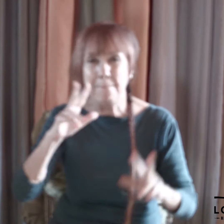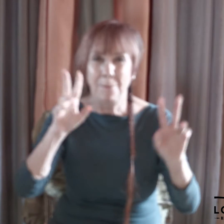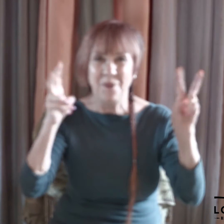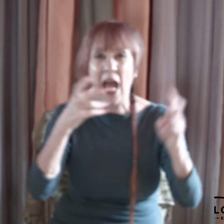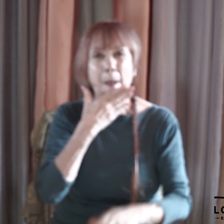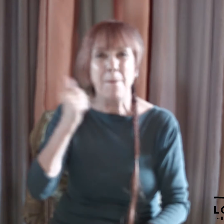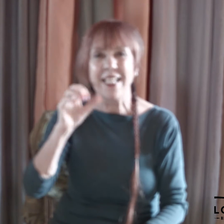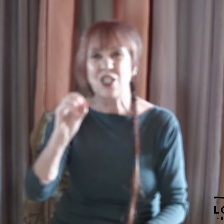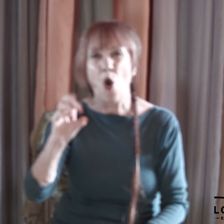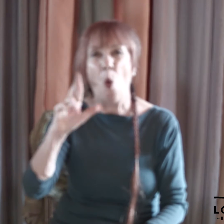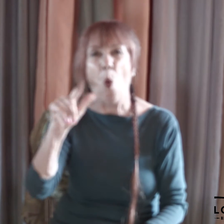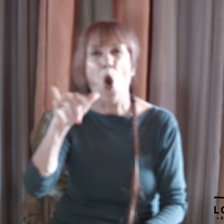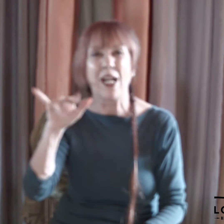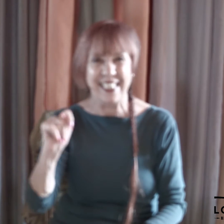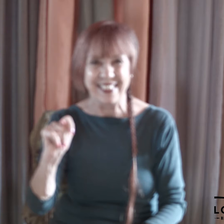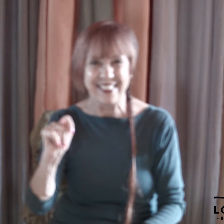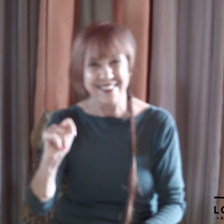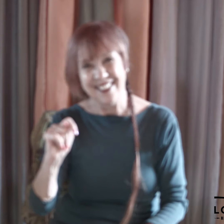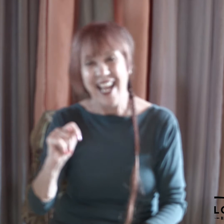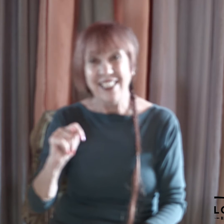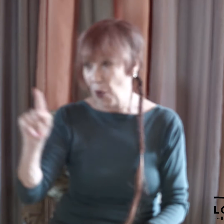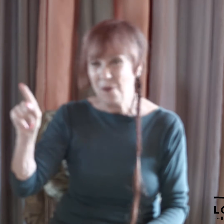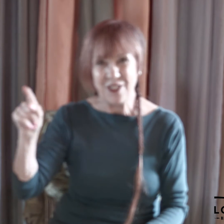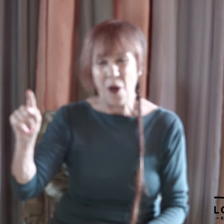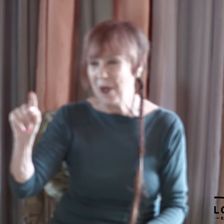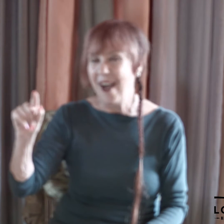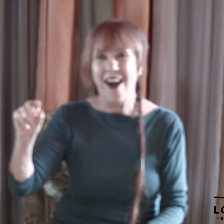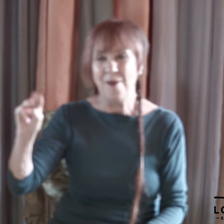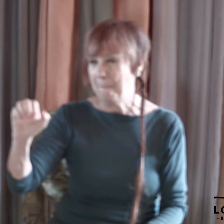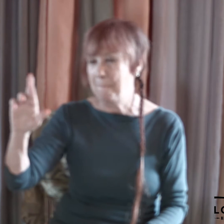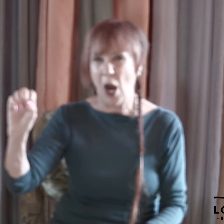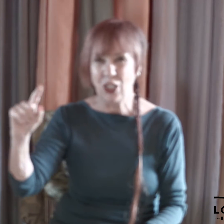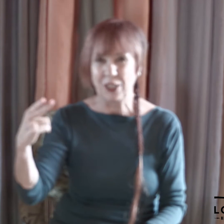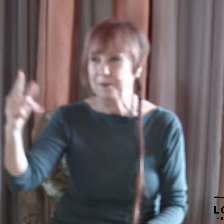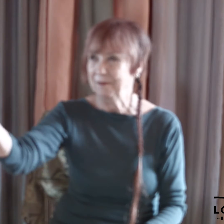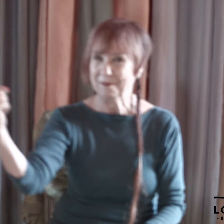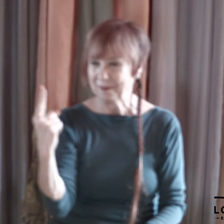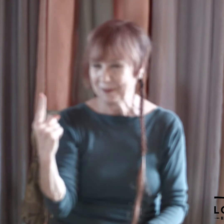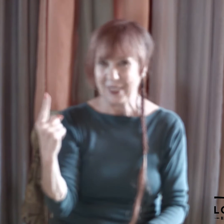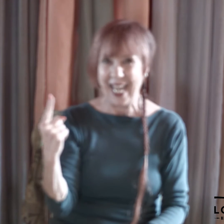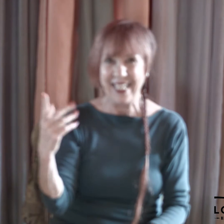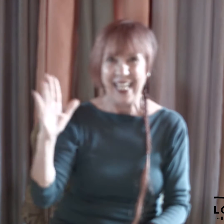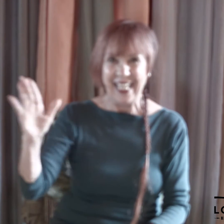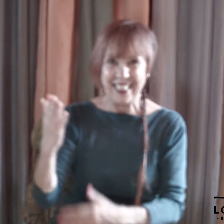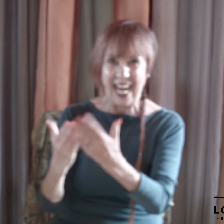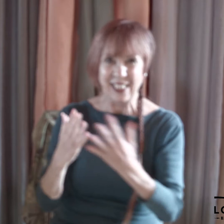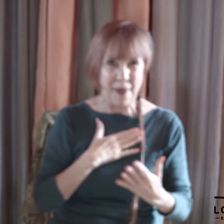contest. And he came down off the bench and took my hand in both of his being quite a bit